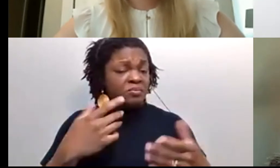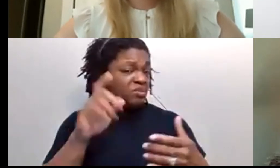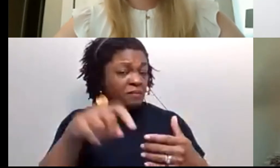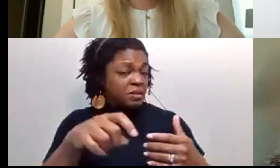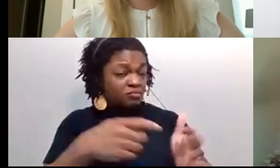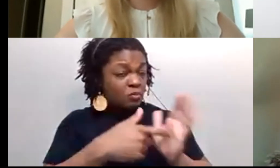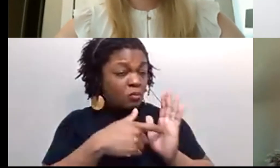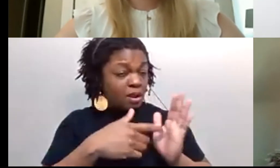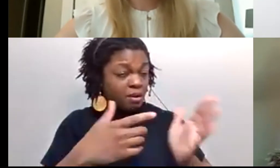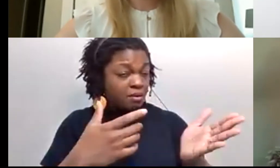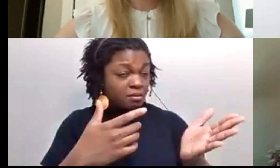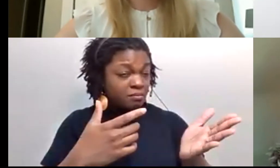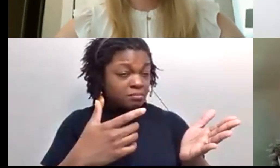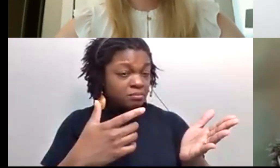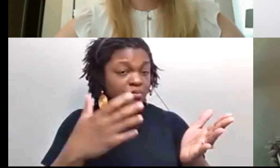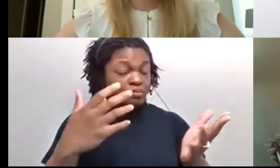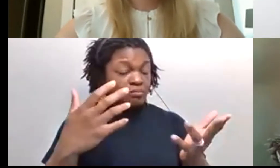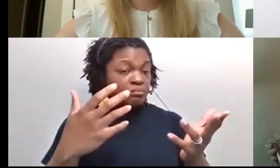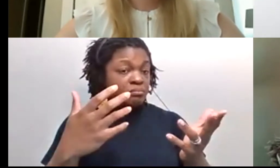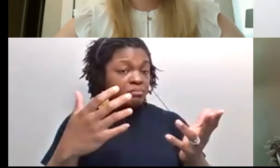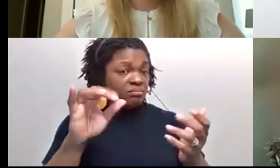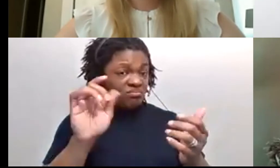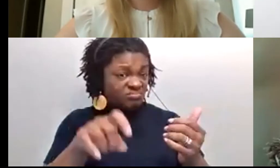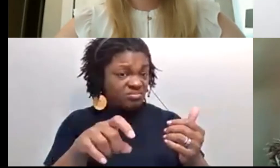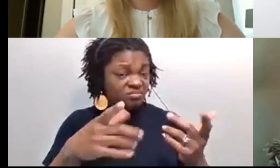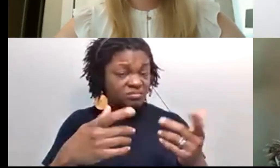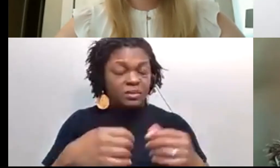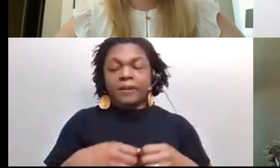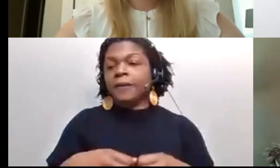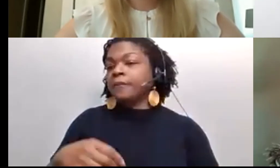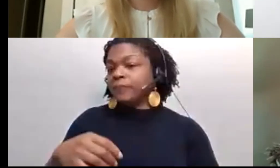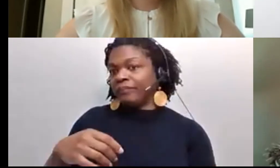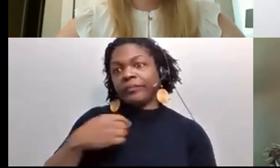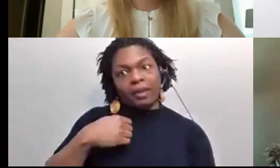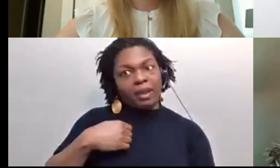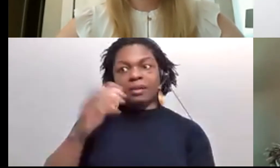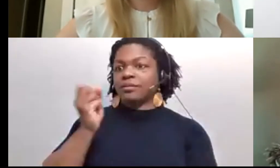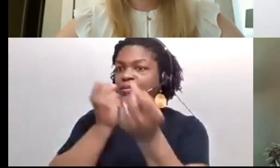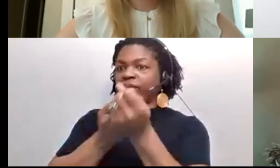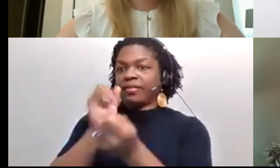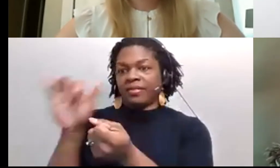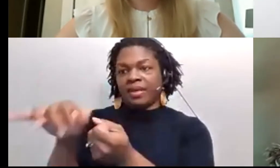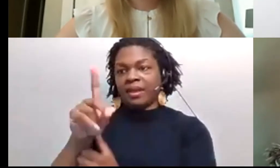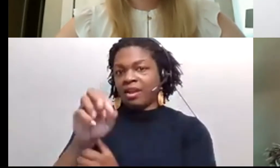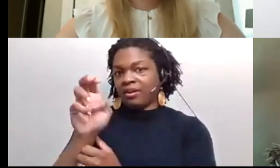I'll back up what Kathy said, because I'll be honest with you, I come from a parish that it's the largest employer in